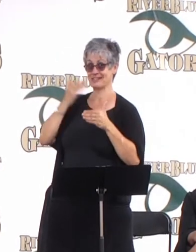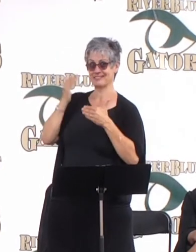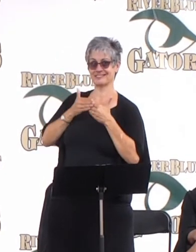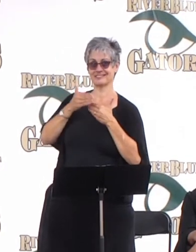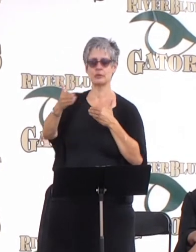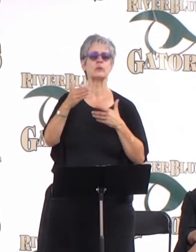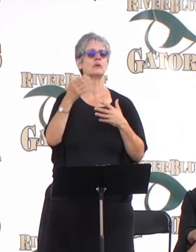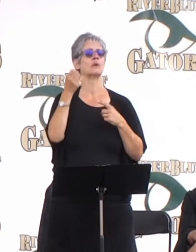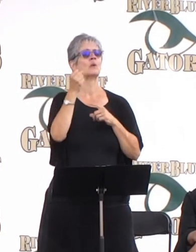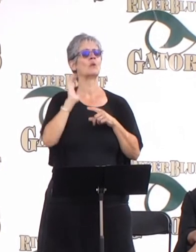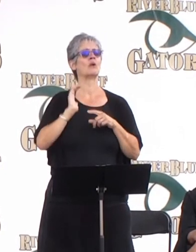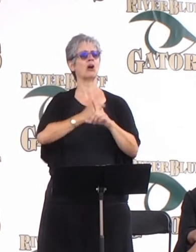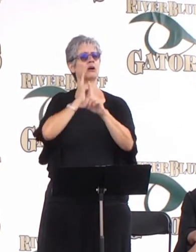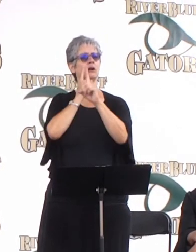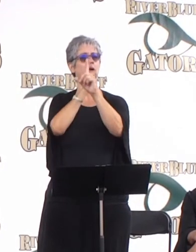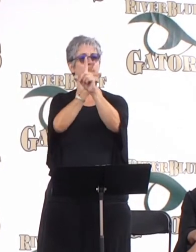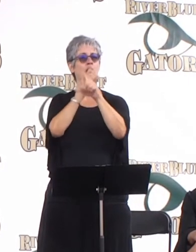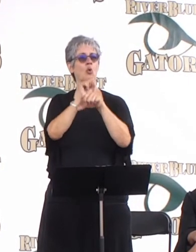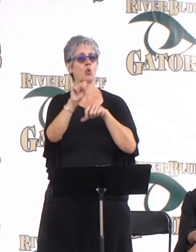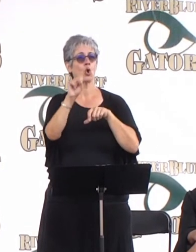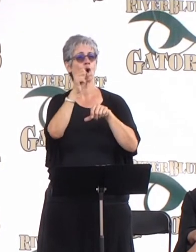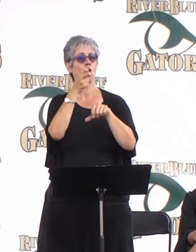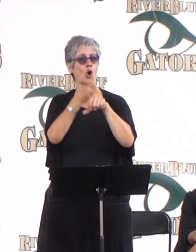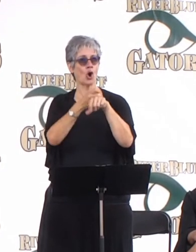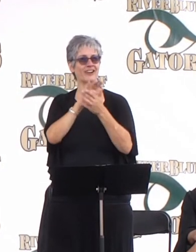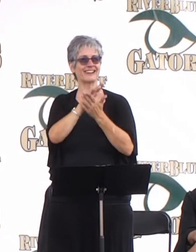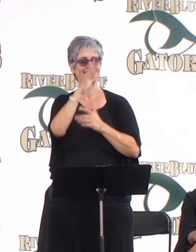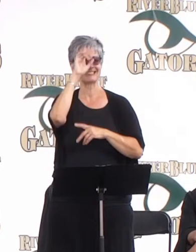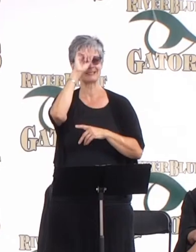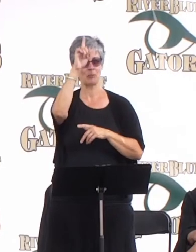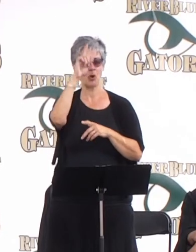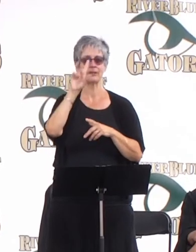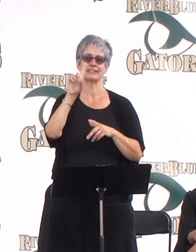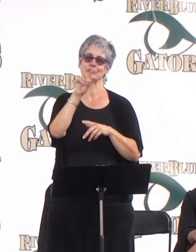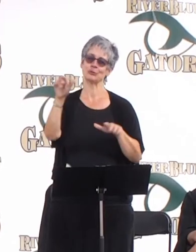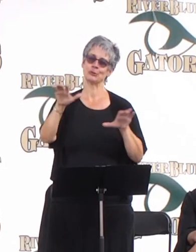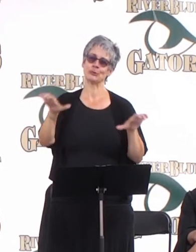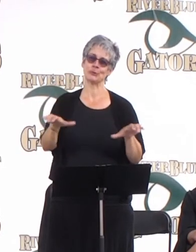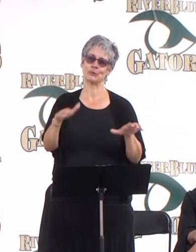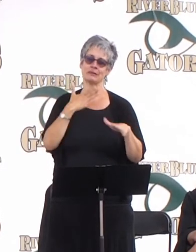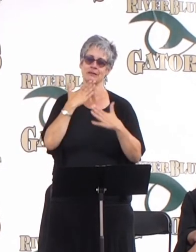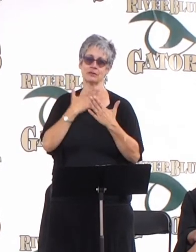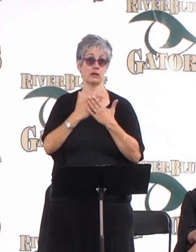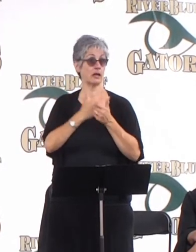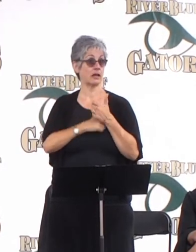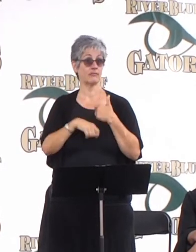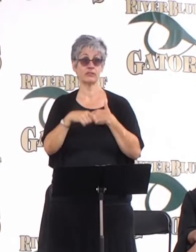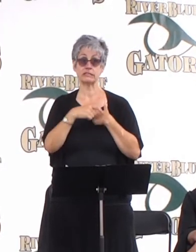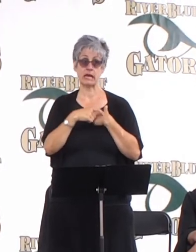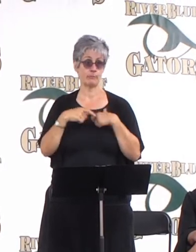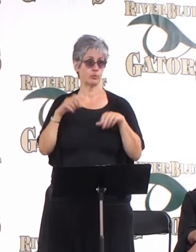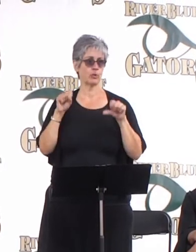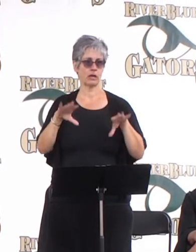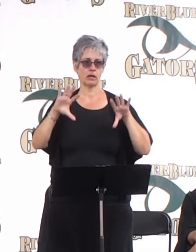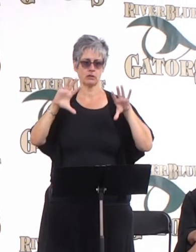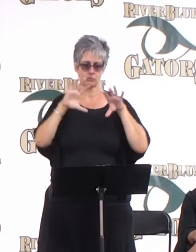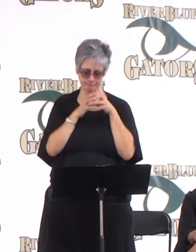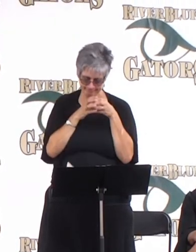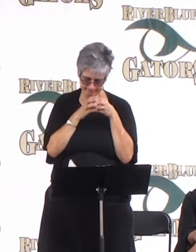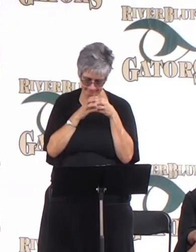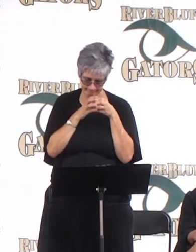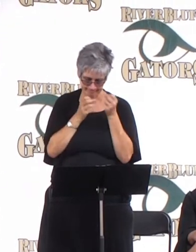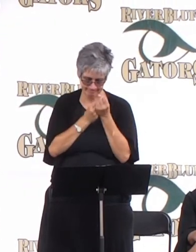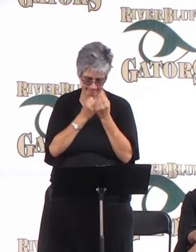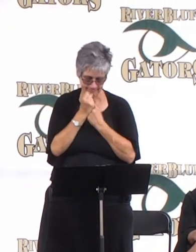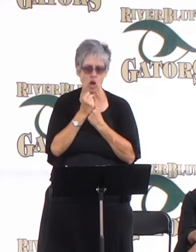hard, get smart, and do good. And every chance you get, circle up, because the crew began here,